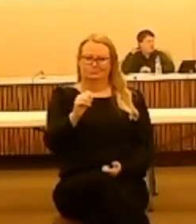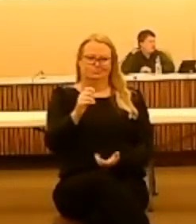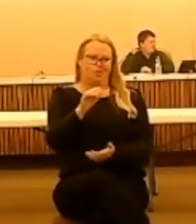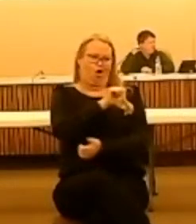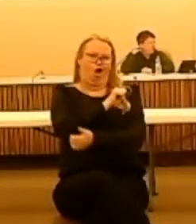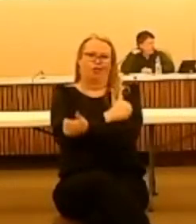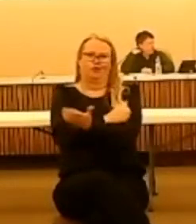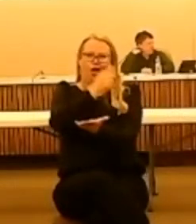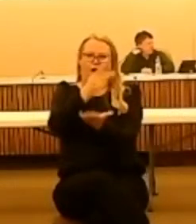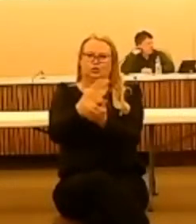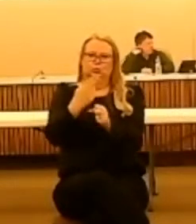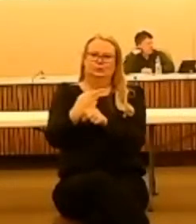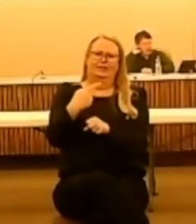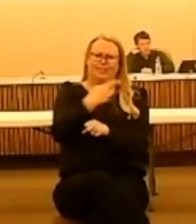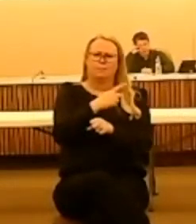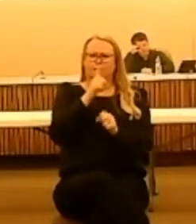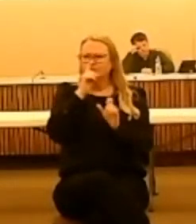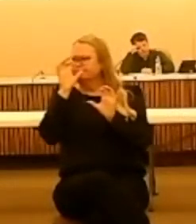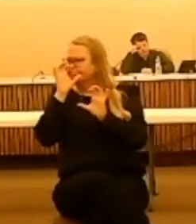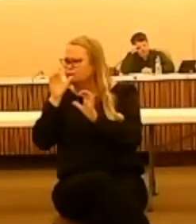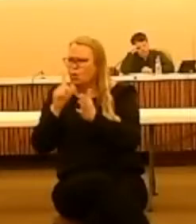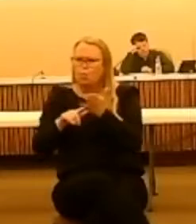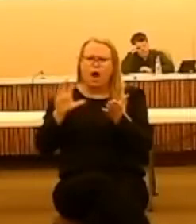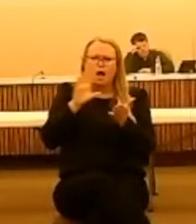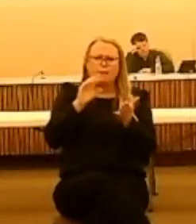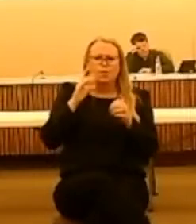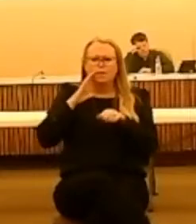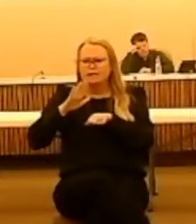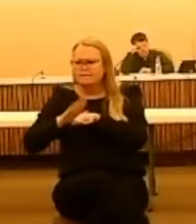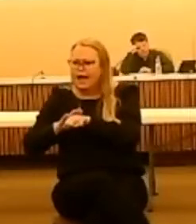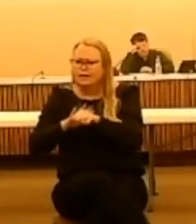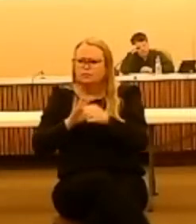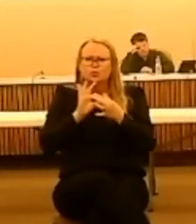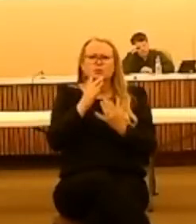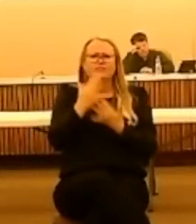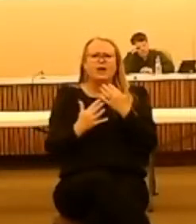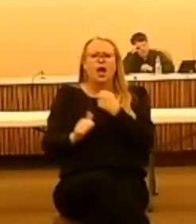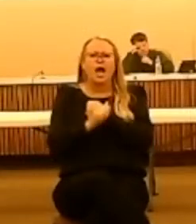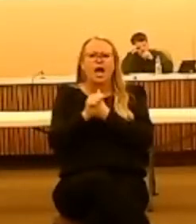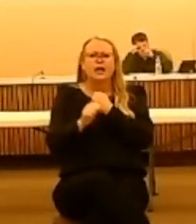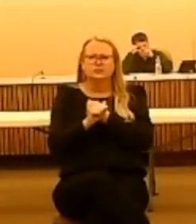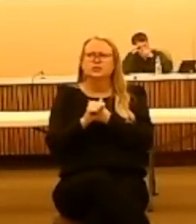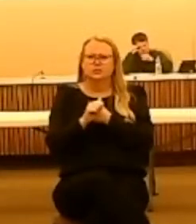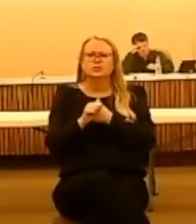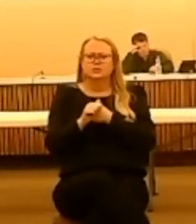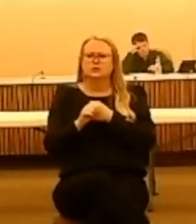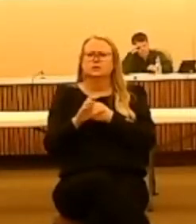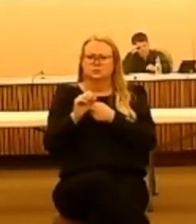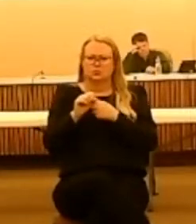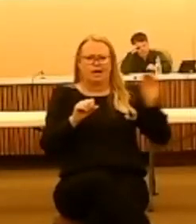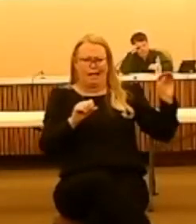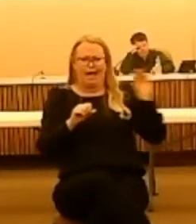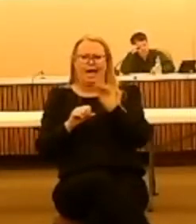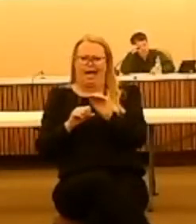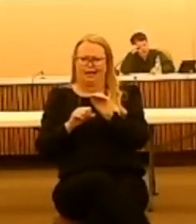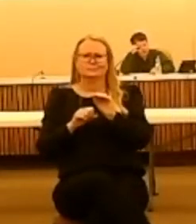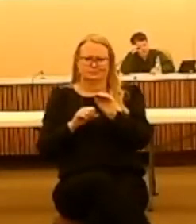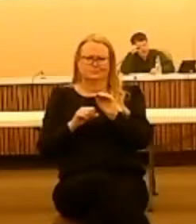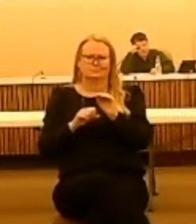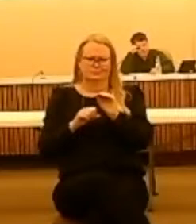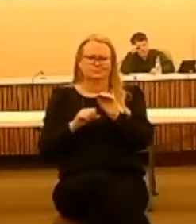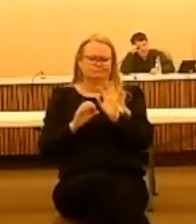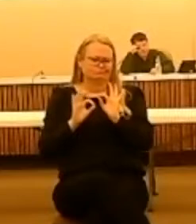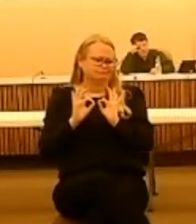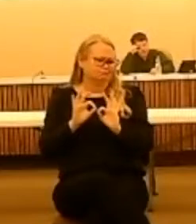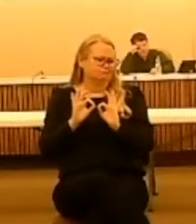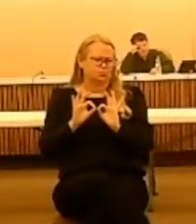do research and find if they do a good job, that we would add them as a second potential consulting service. I know we've used these guys for a long time and have